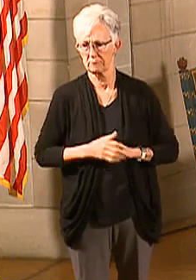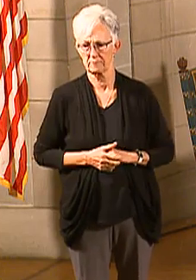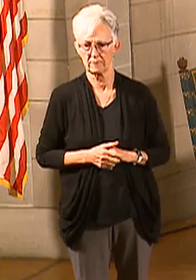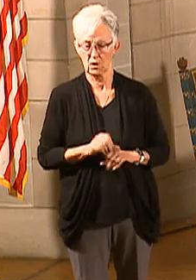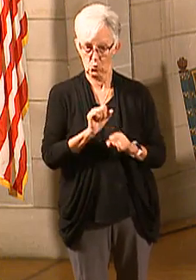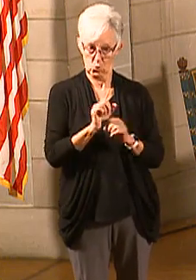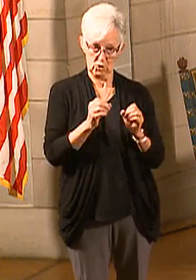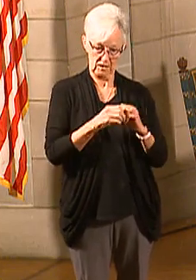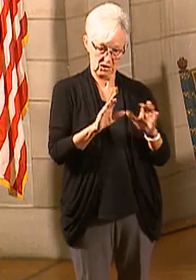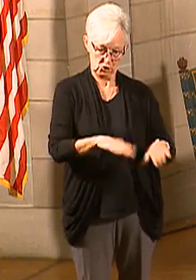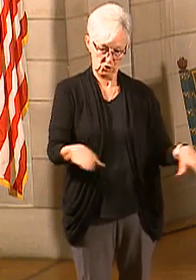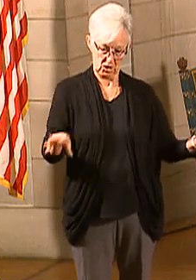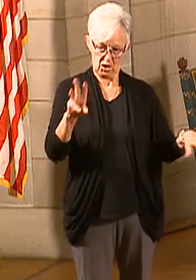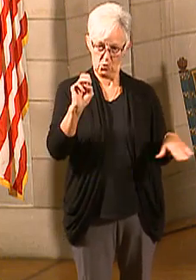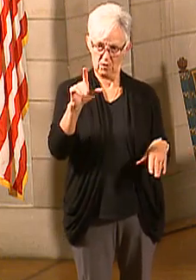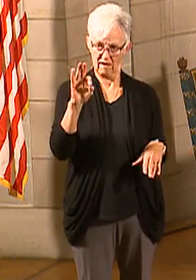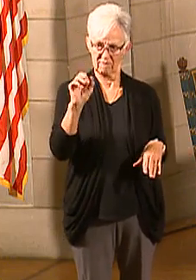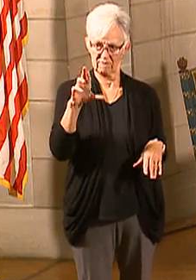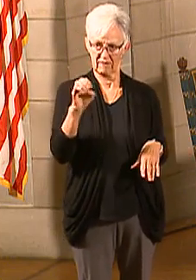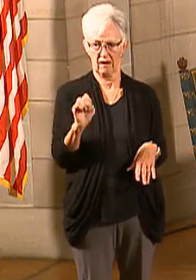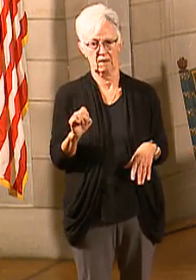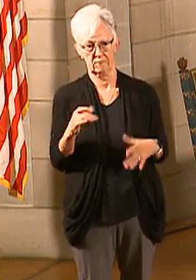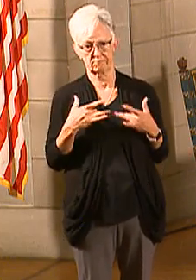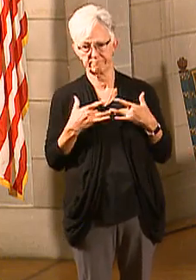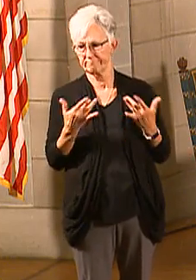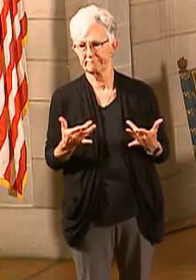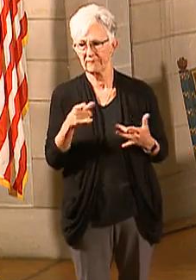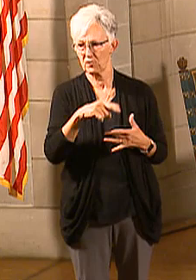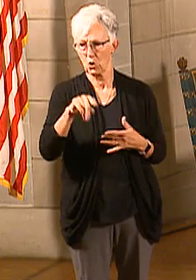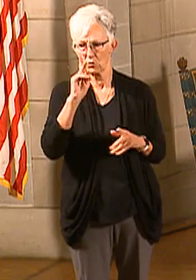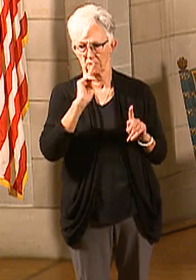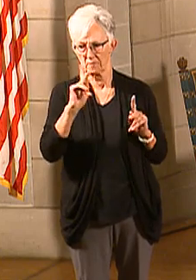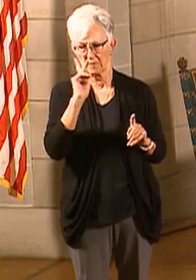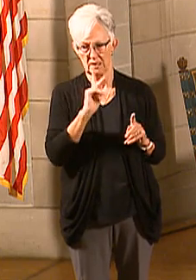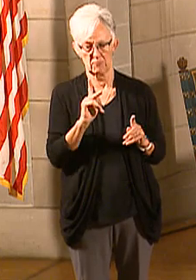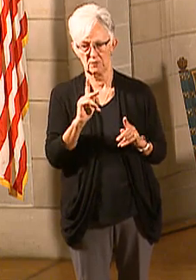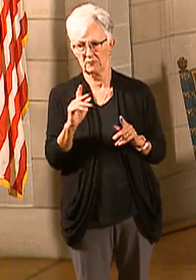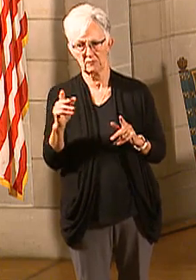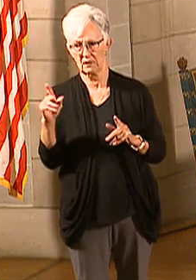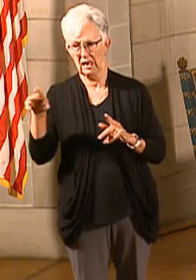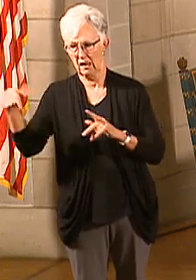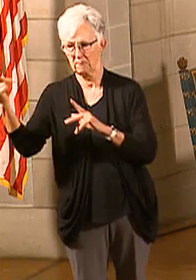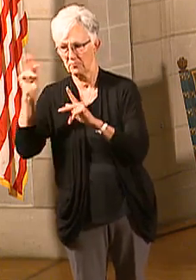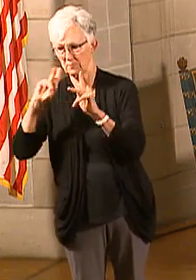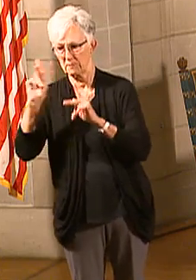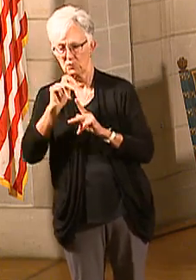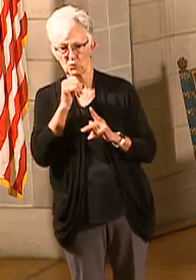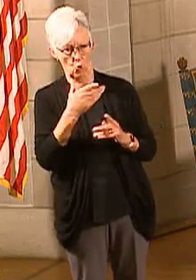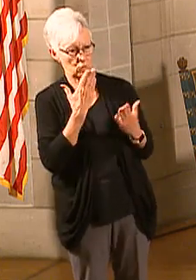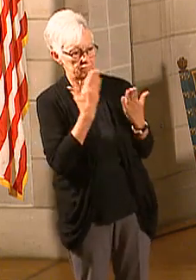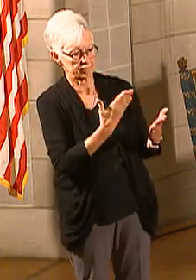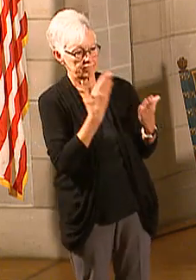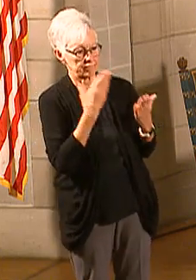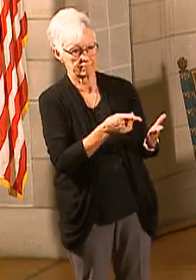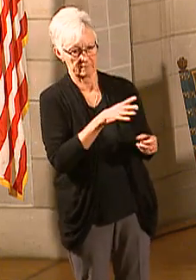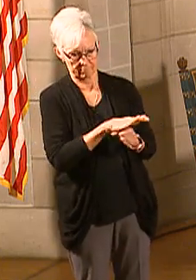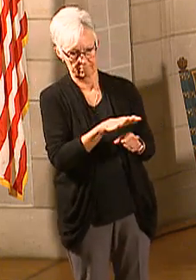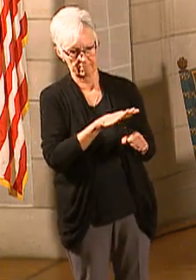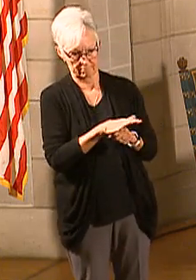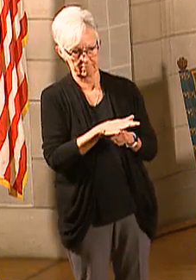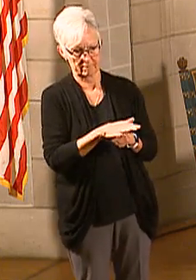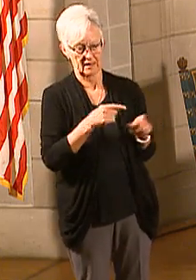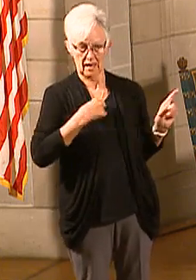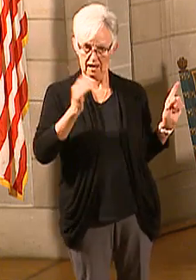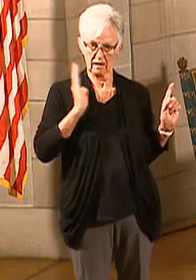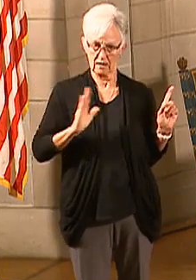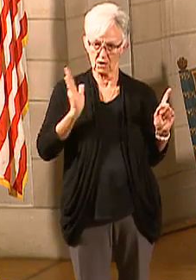welfare is often a thankless yet critical job. Before I became Deputy Director for Protection and Safety, I myself worked on the front lines of child